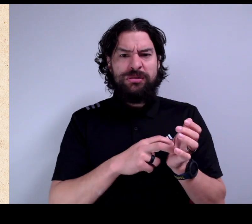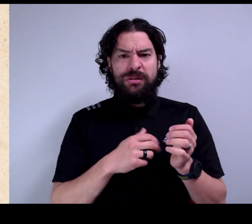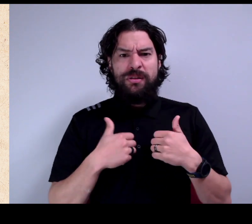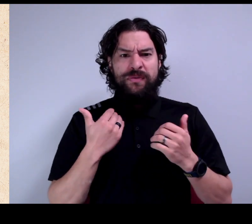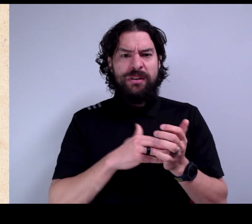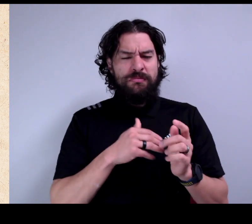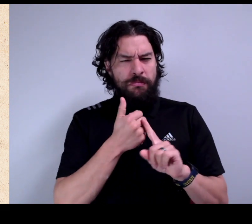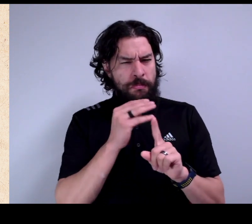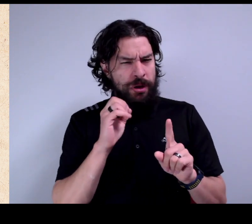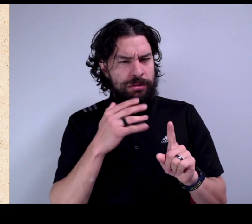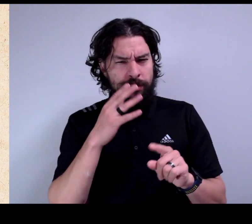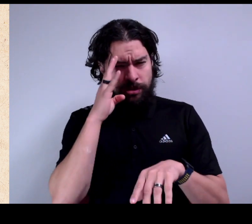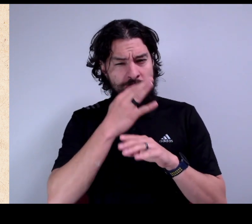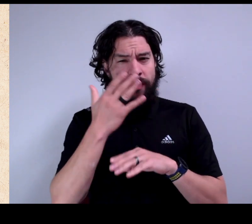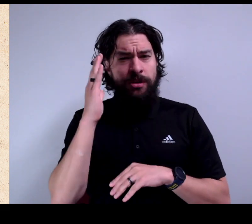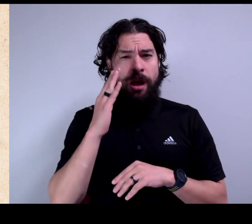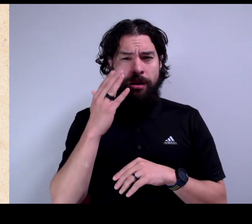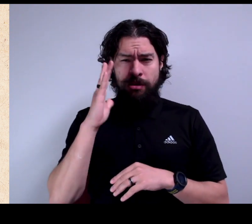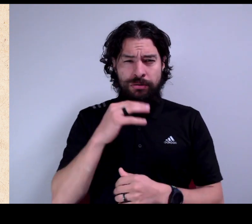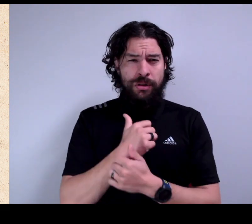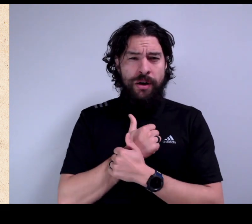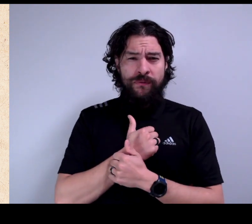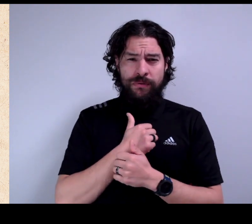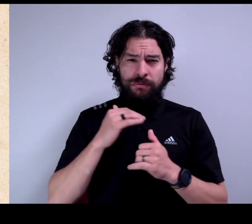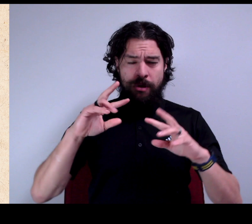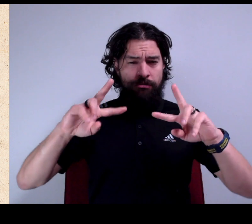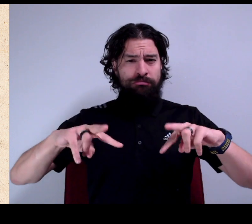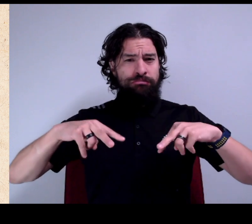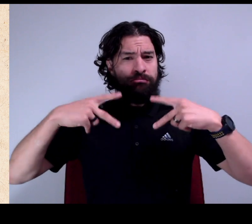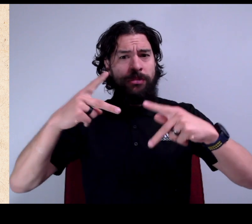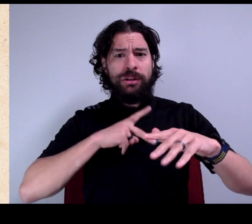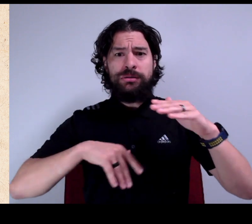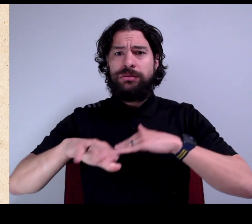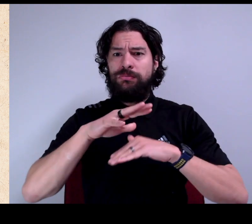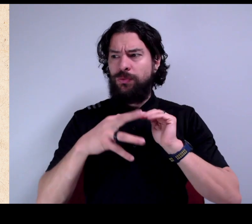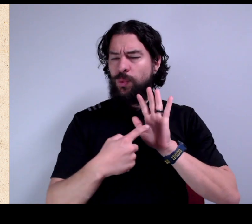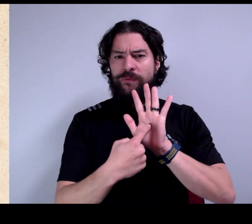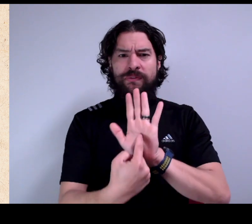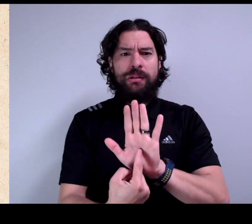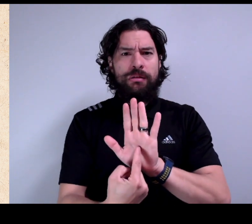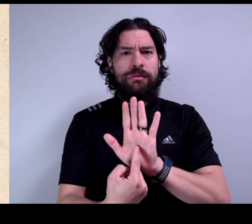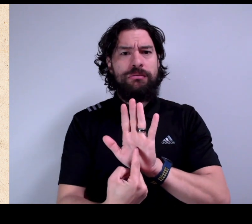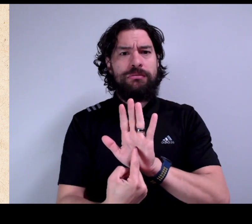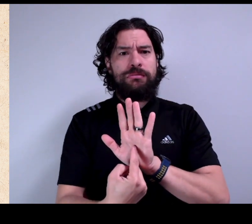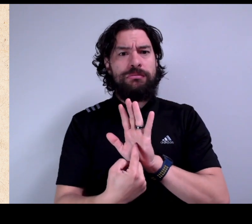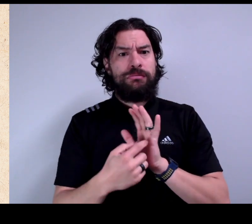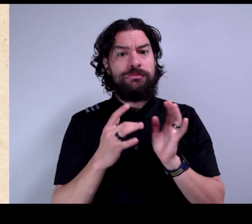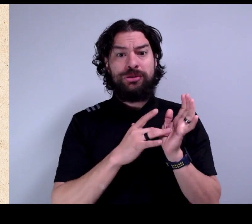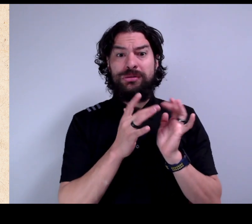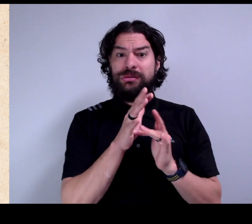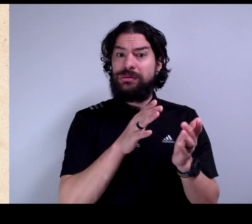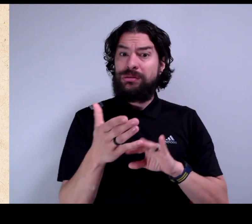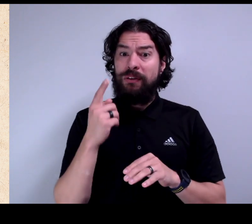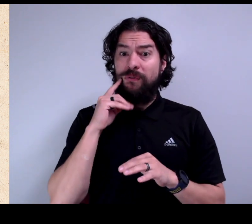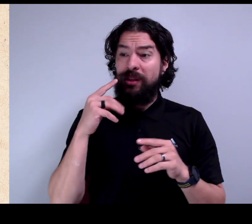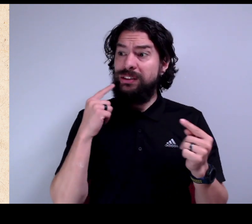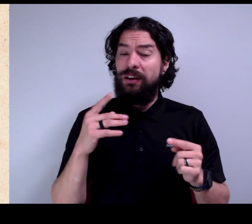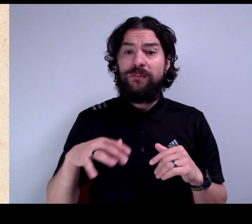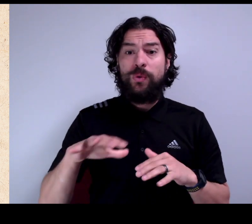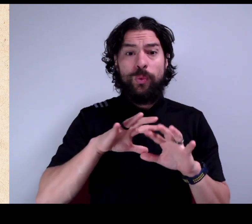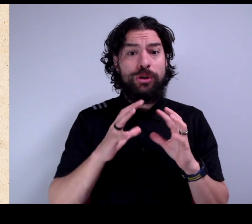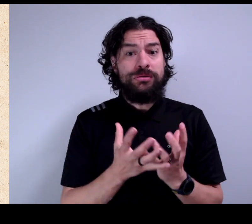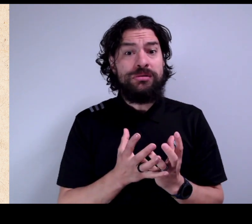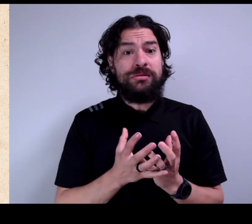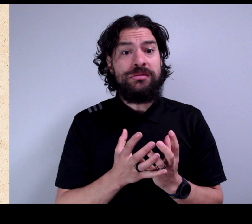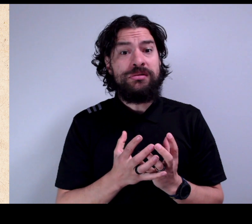Jesus who's the Messiah, the Son of God. That God's love and upside-down kingdom were revealed as Jesus died for